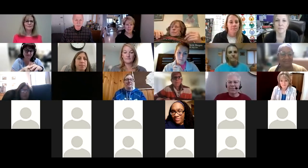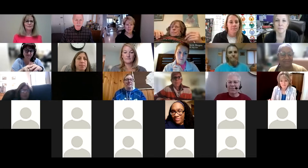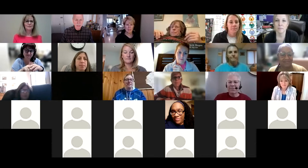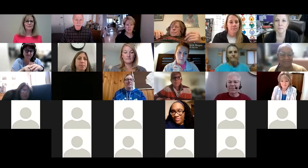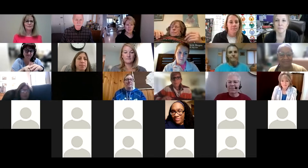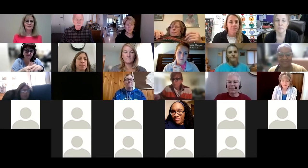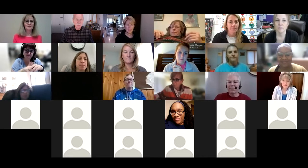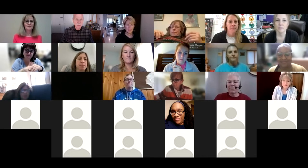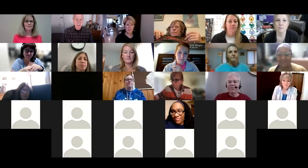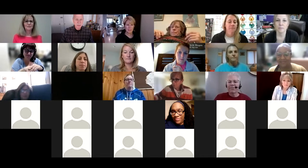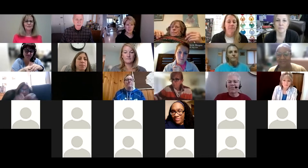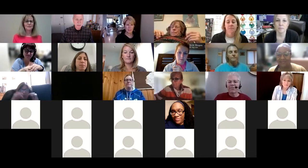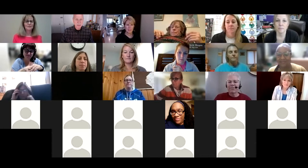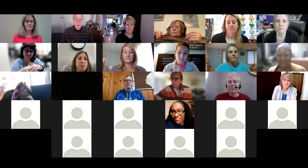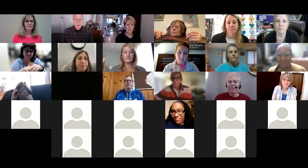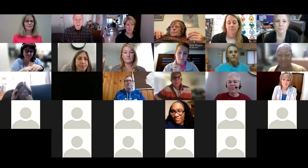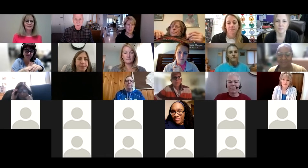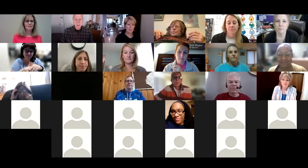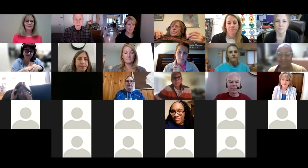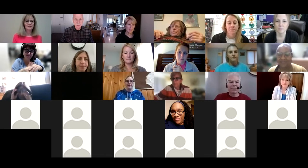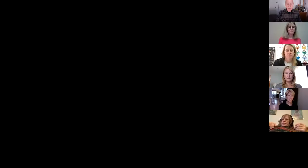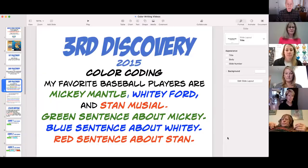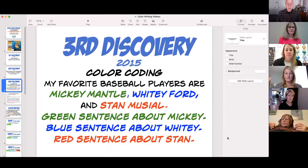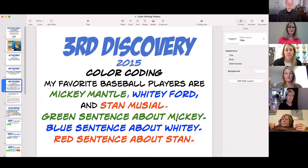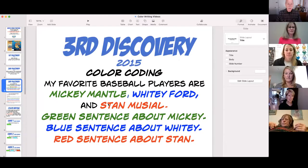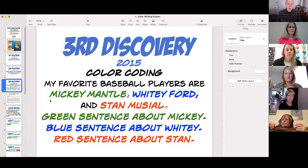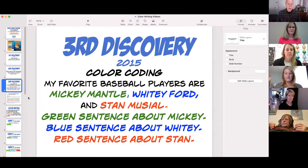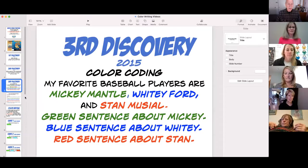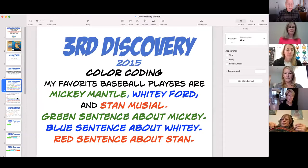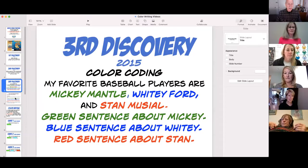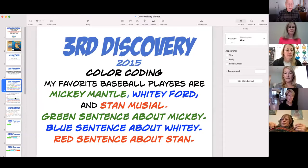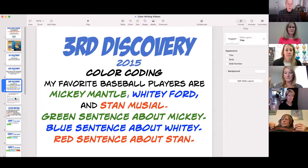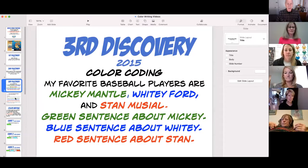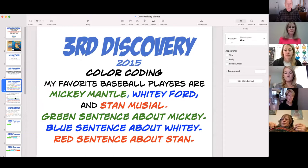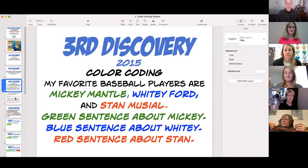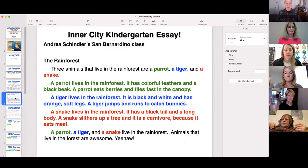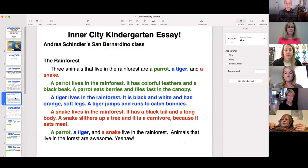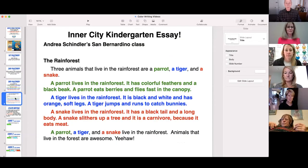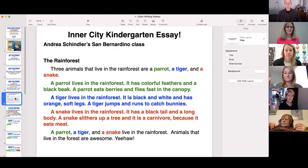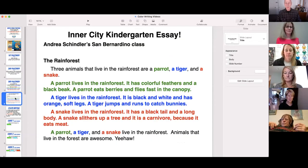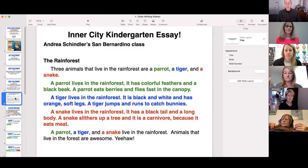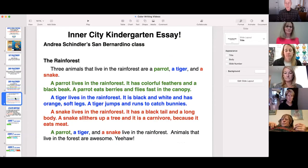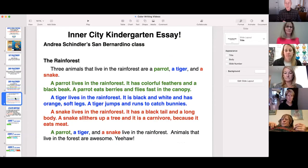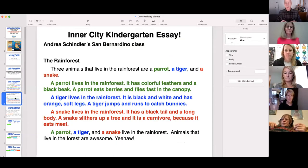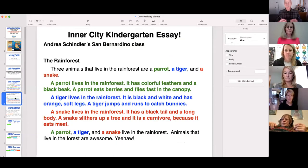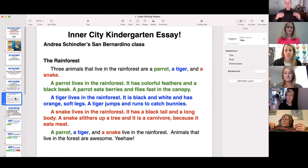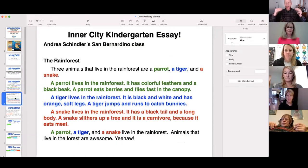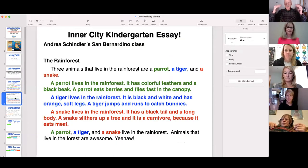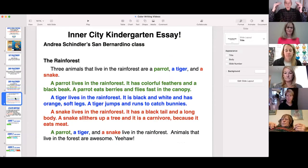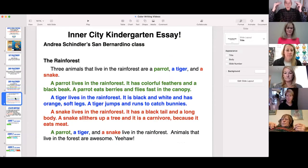Now, how do we do this? Well, if you look at